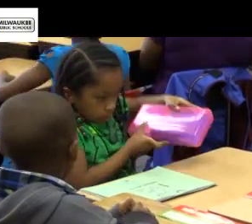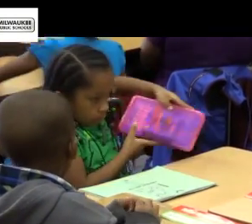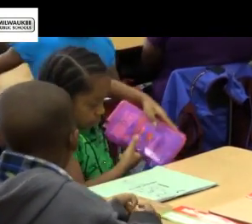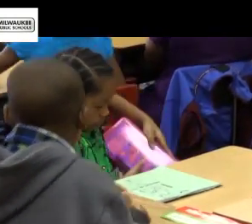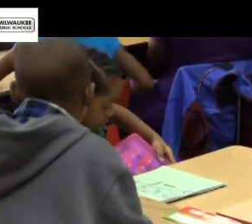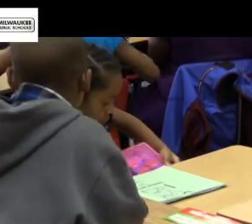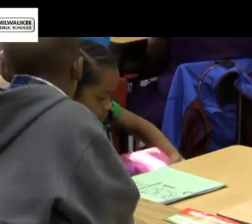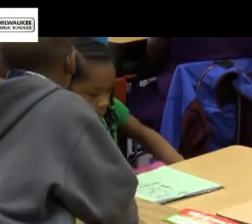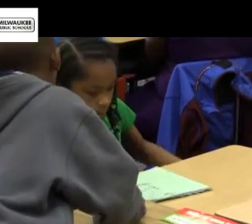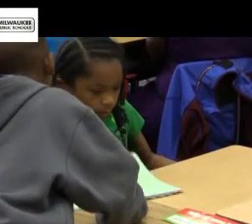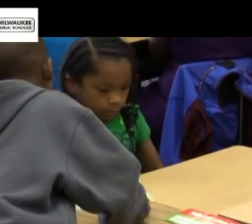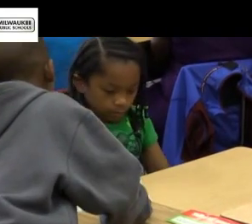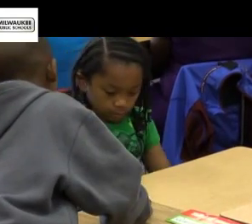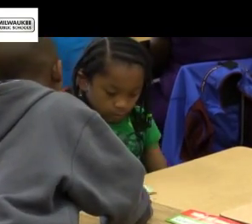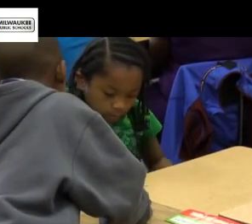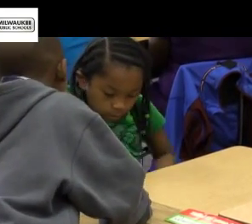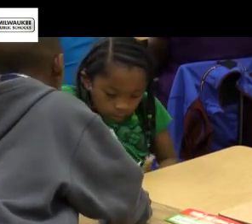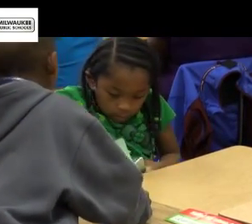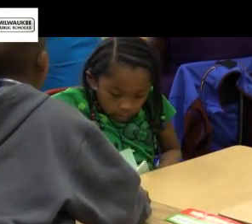4,